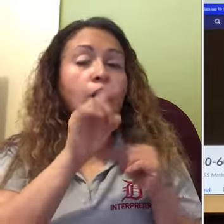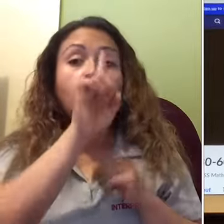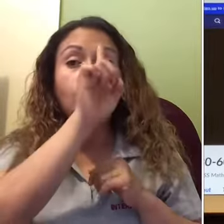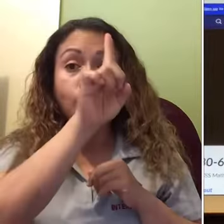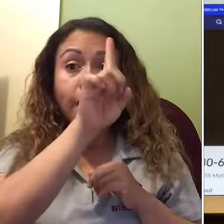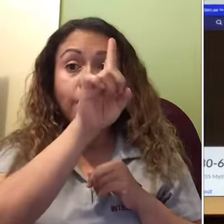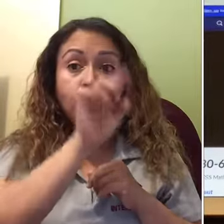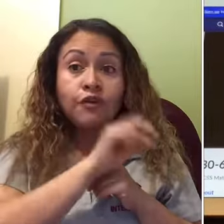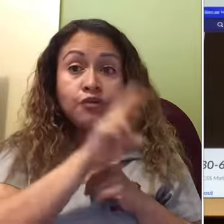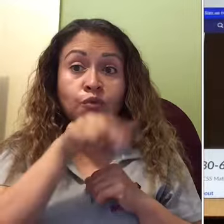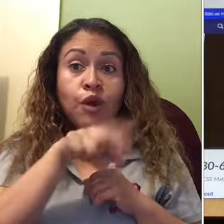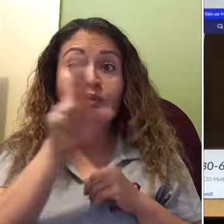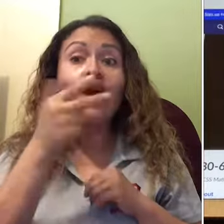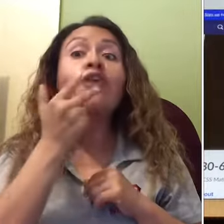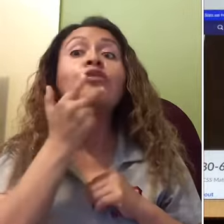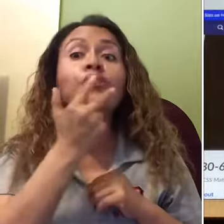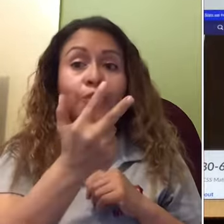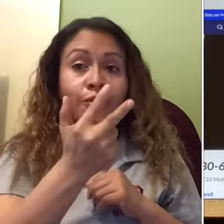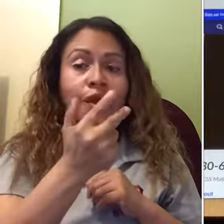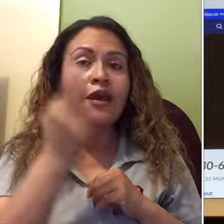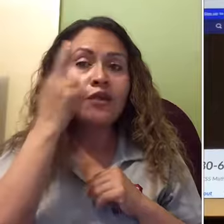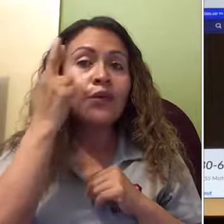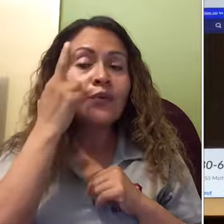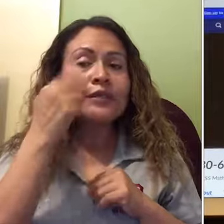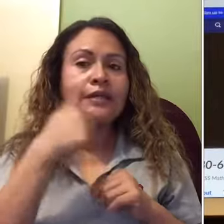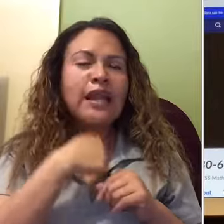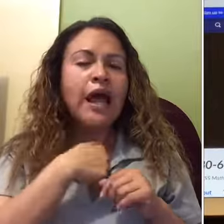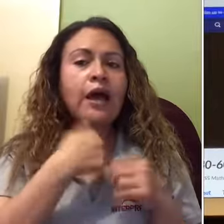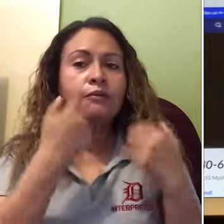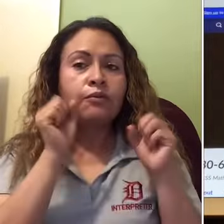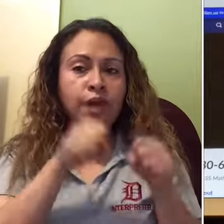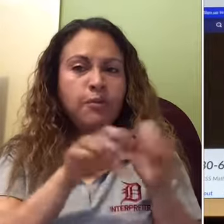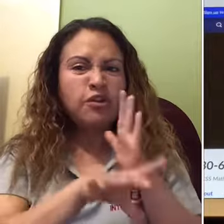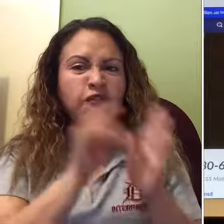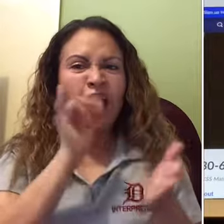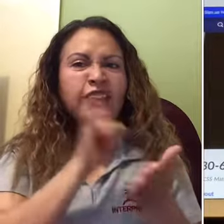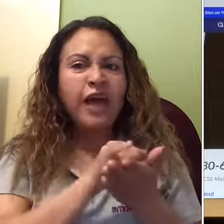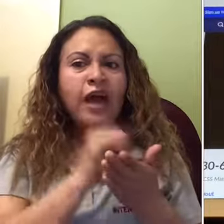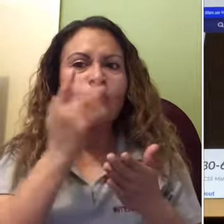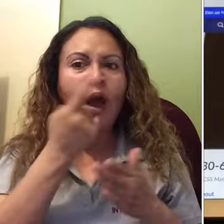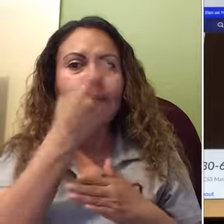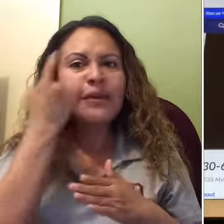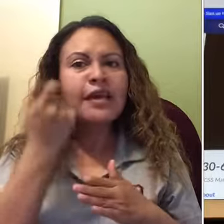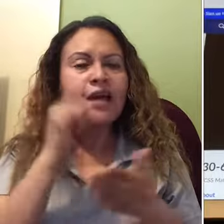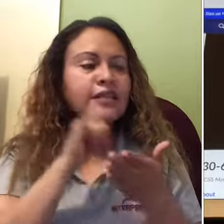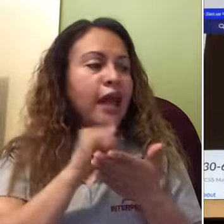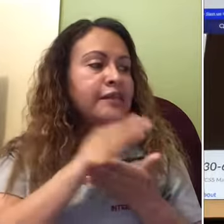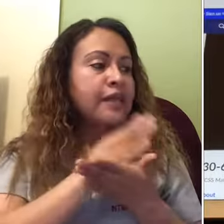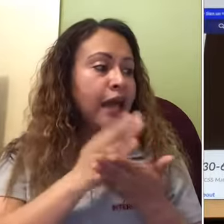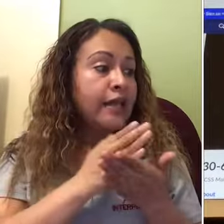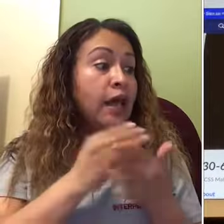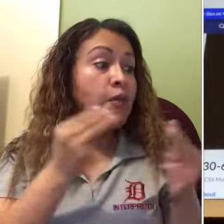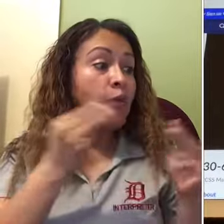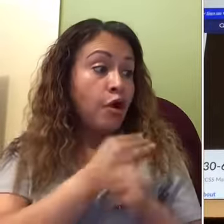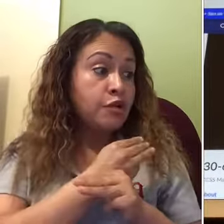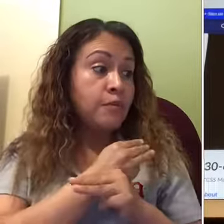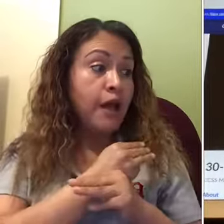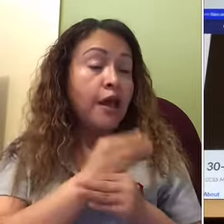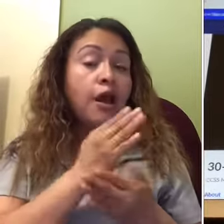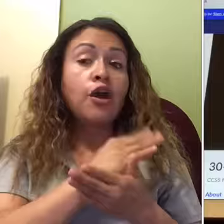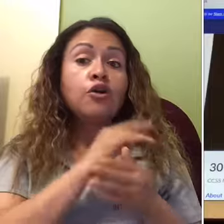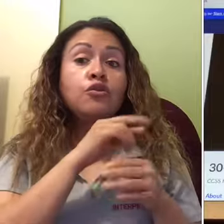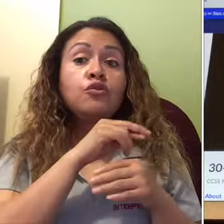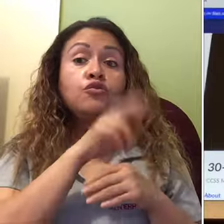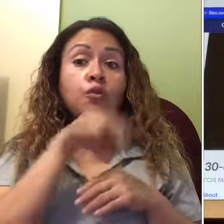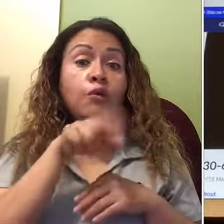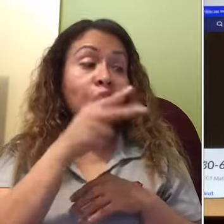of 3. And the whole reason the way I was able to get this is, well, whatever this side, if I multiply it by the square root of 3, I